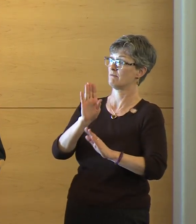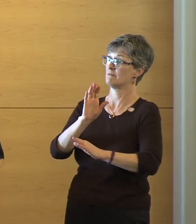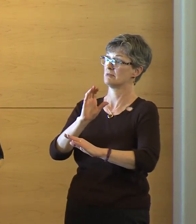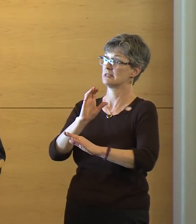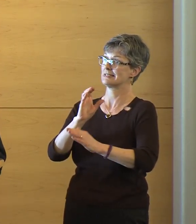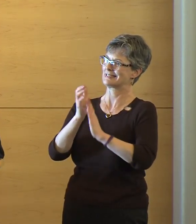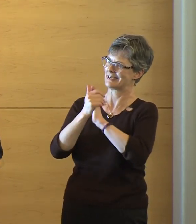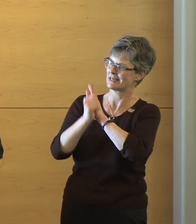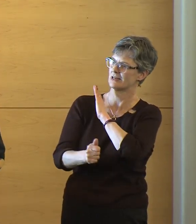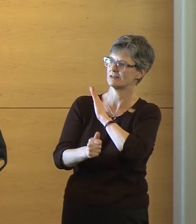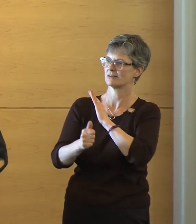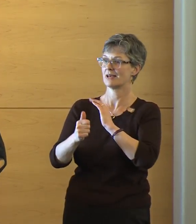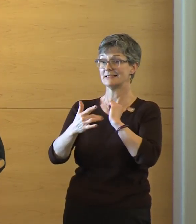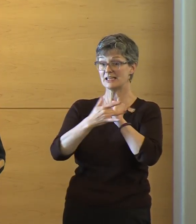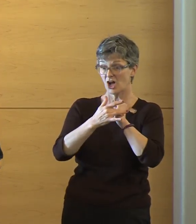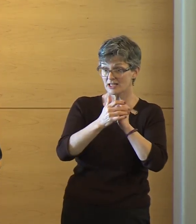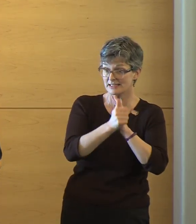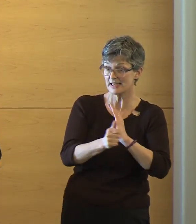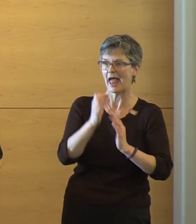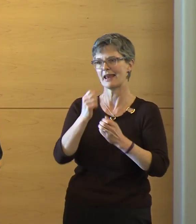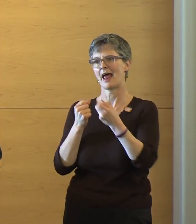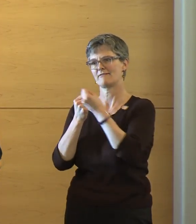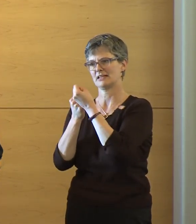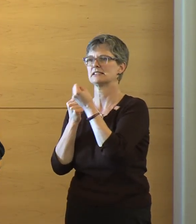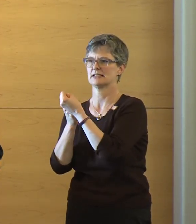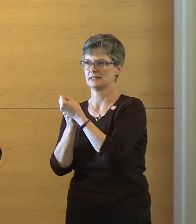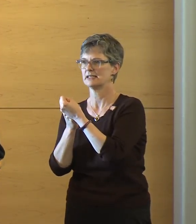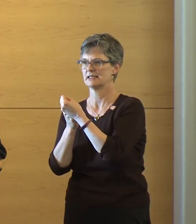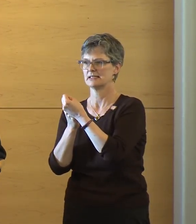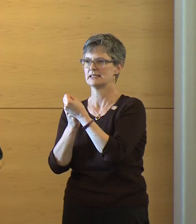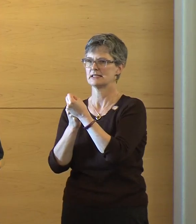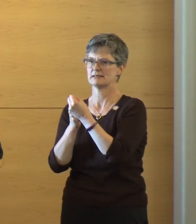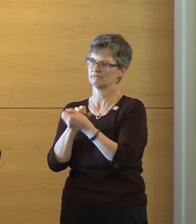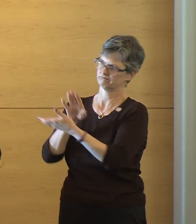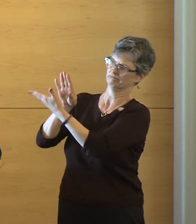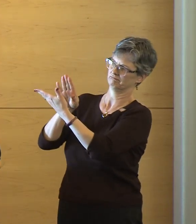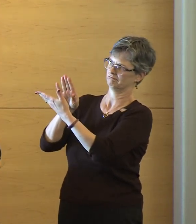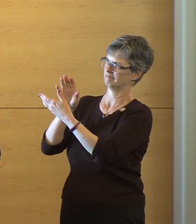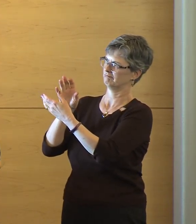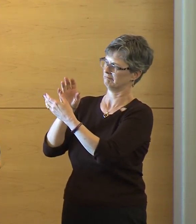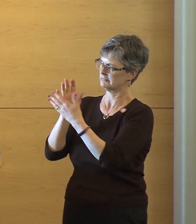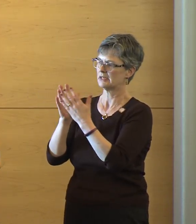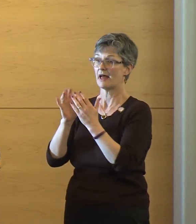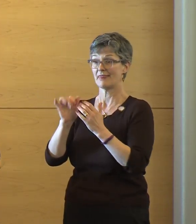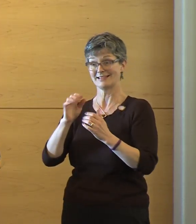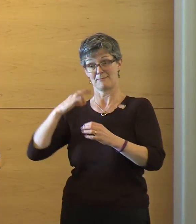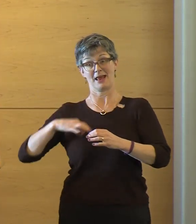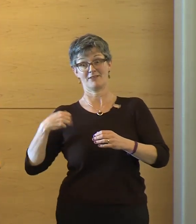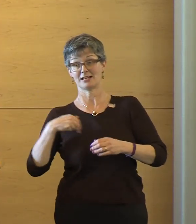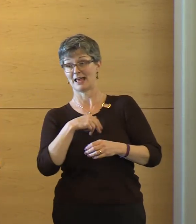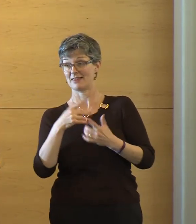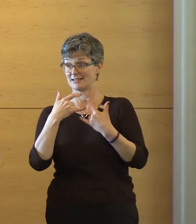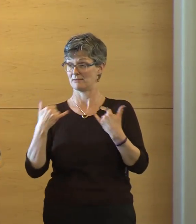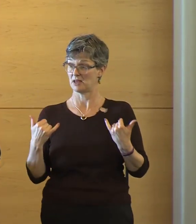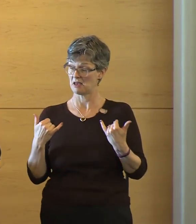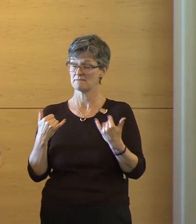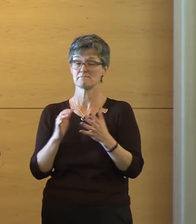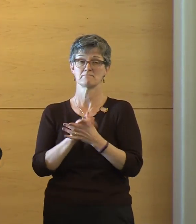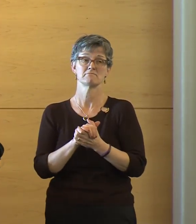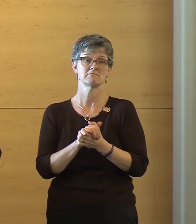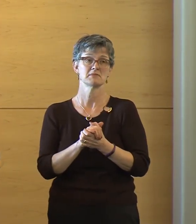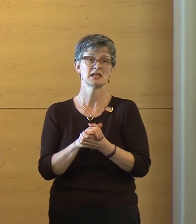checking products or captioning videos or, you know, doing other things that are related to accessible technology. It's